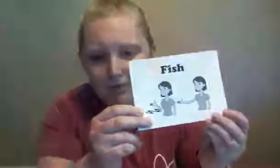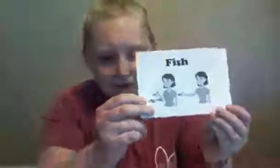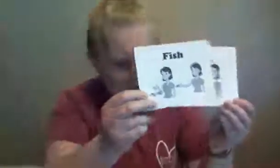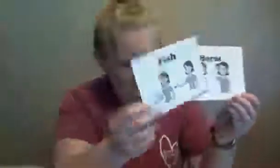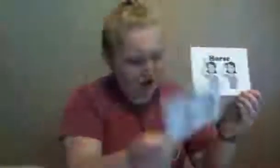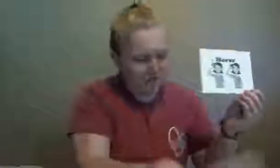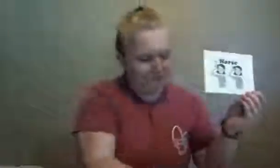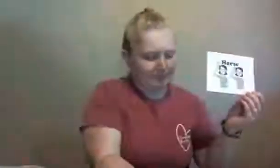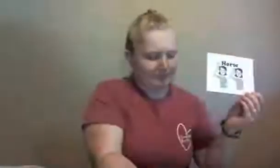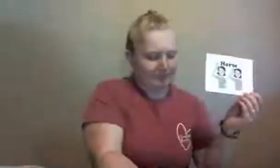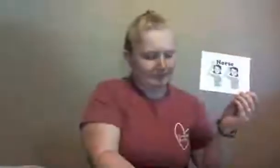Fish.